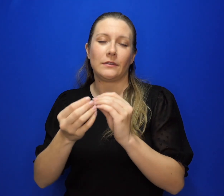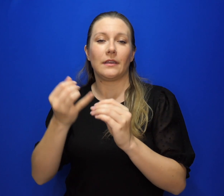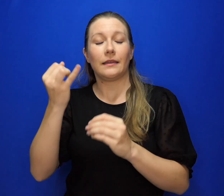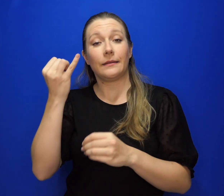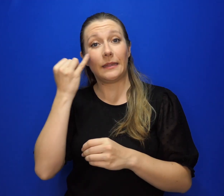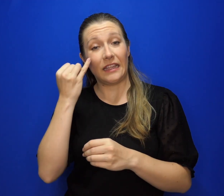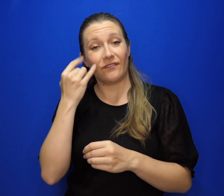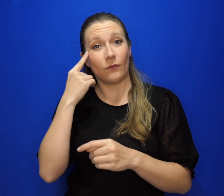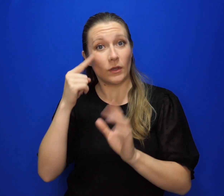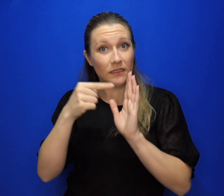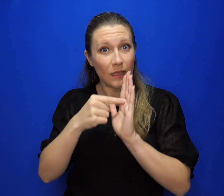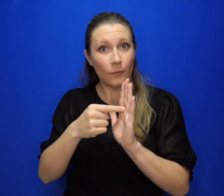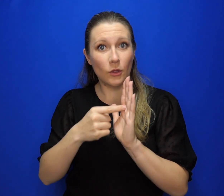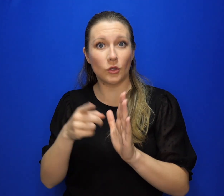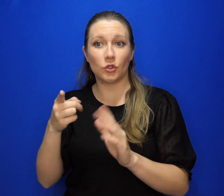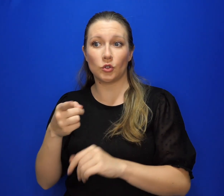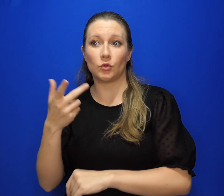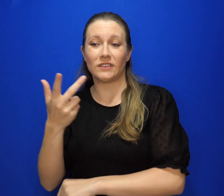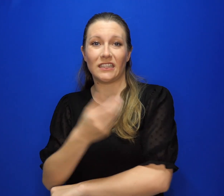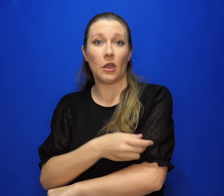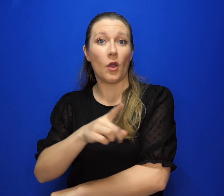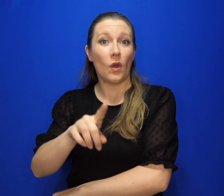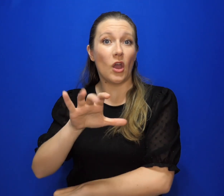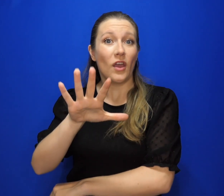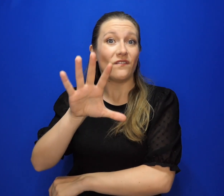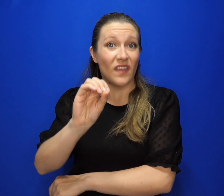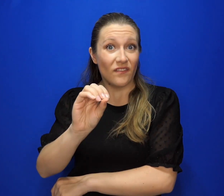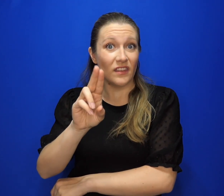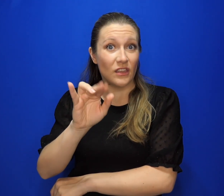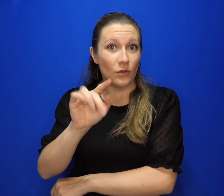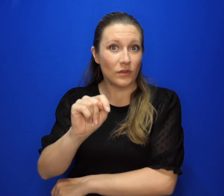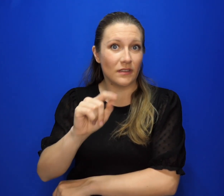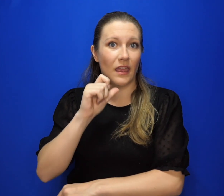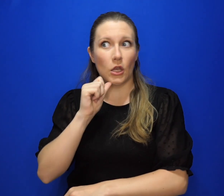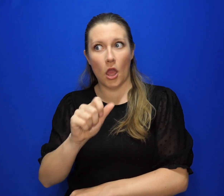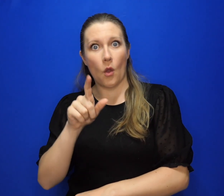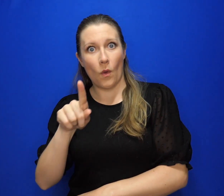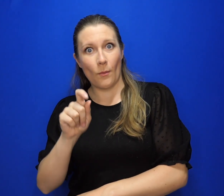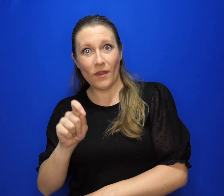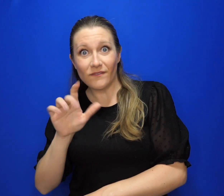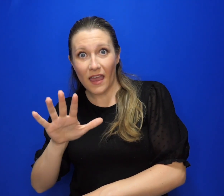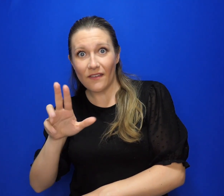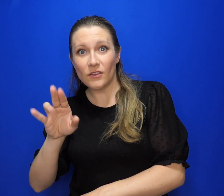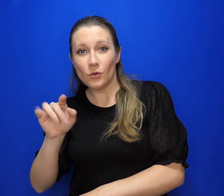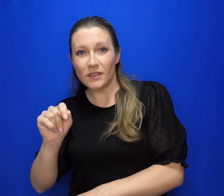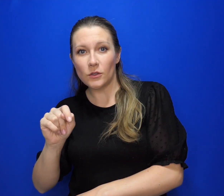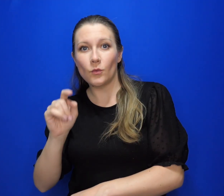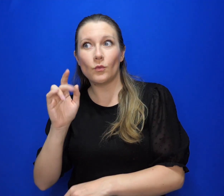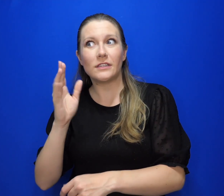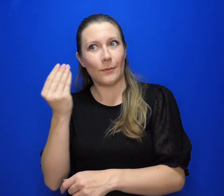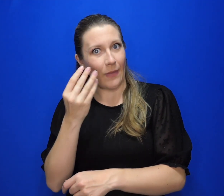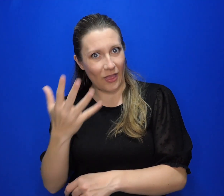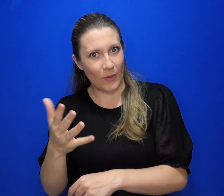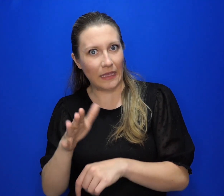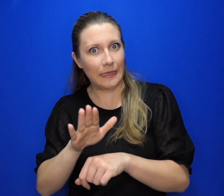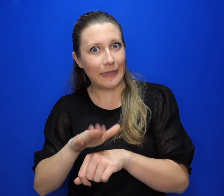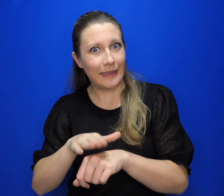in, let's say 150 units instead of 1.5 units, which, by the way, hint, hint, is the story I'm going to tell you in a minute.